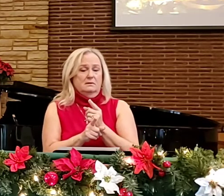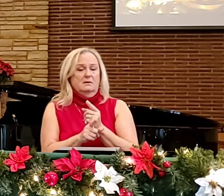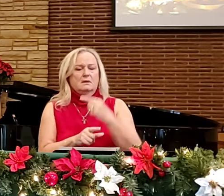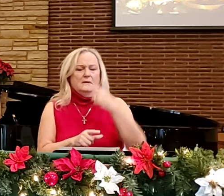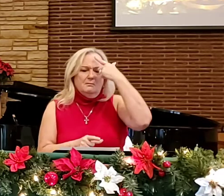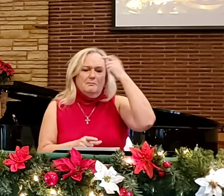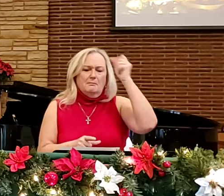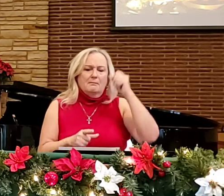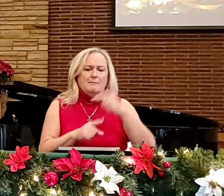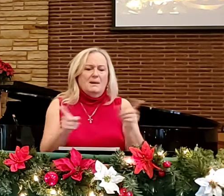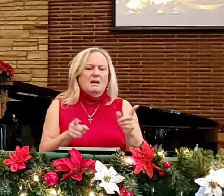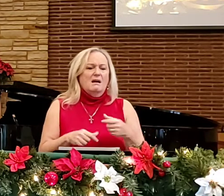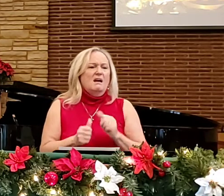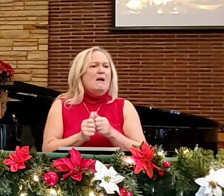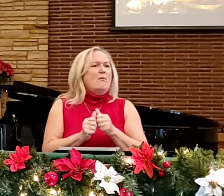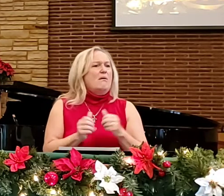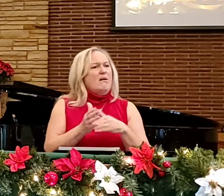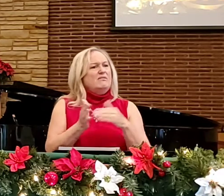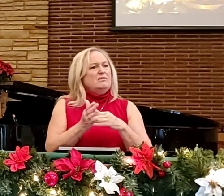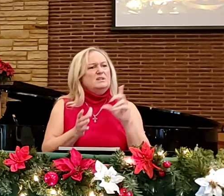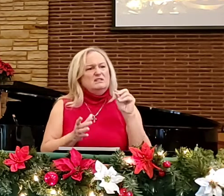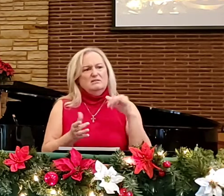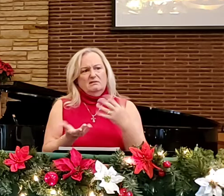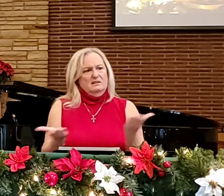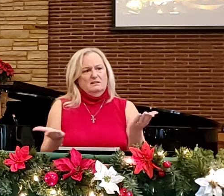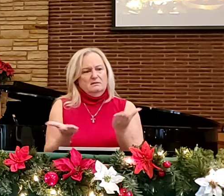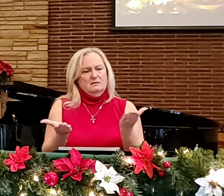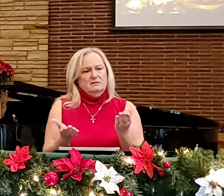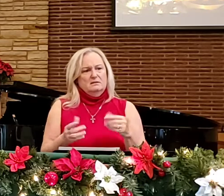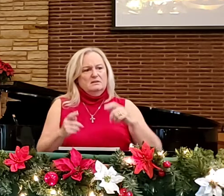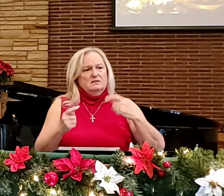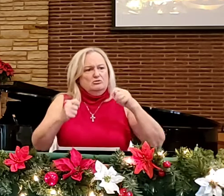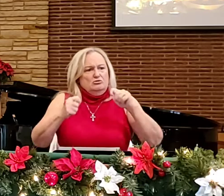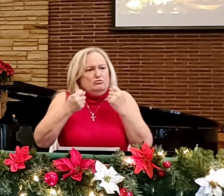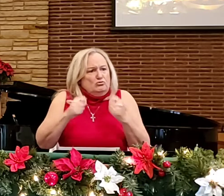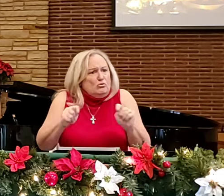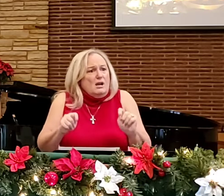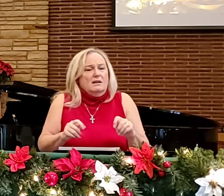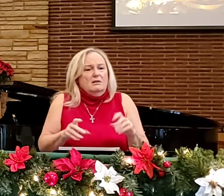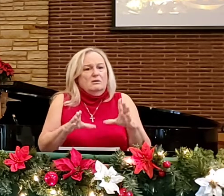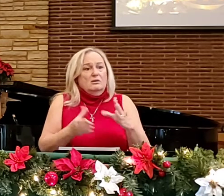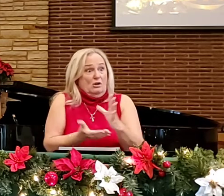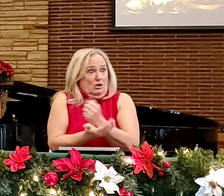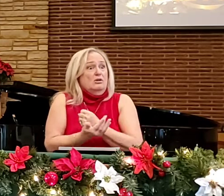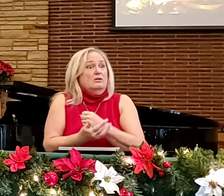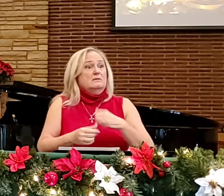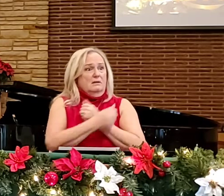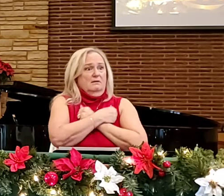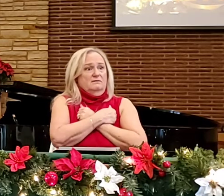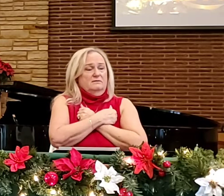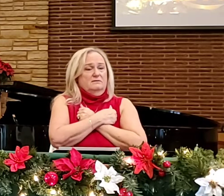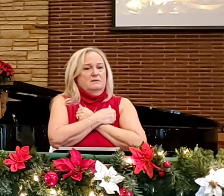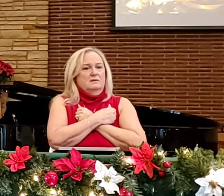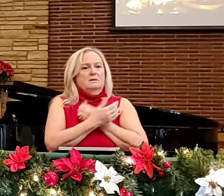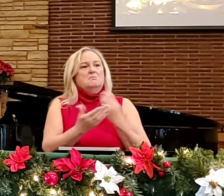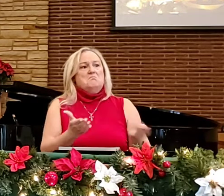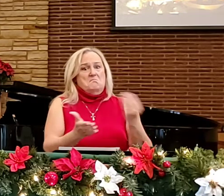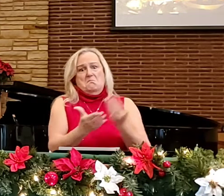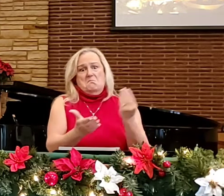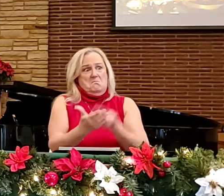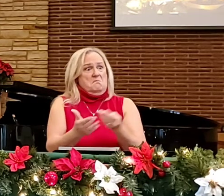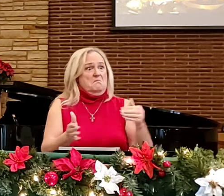But how often do we do these things? Try to earn the love repay the